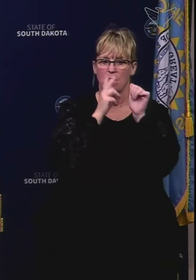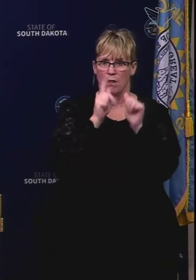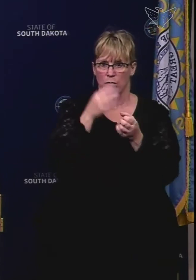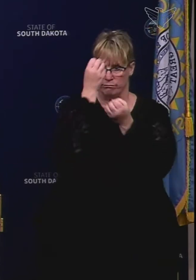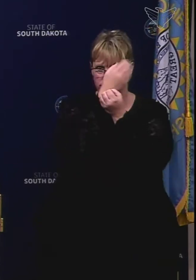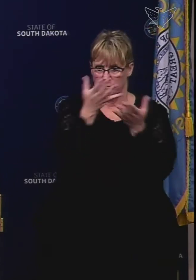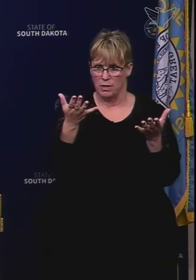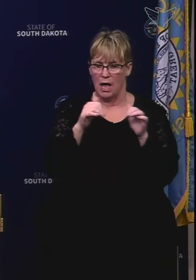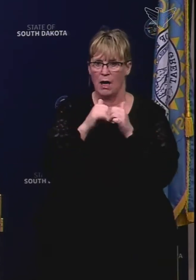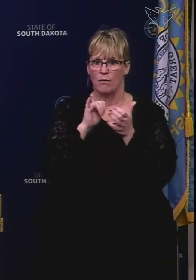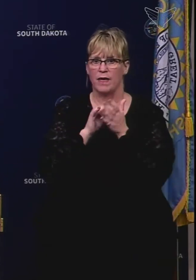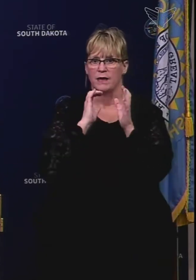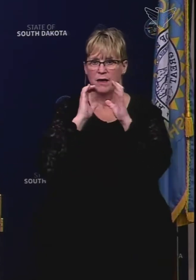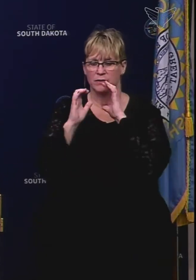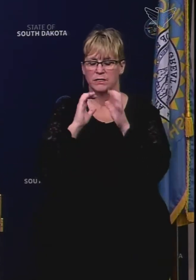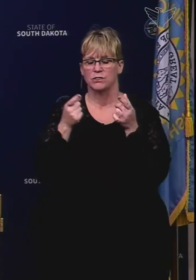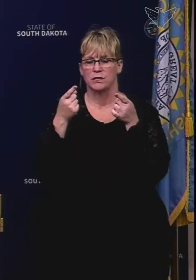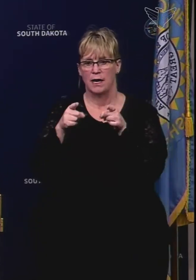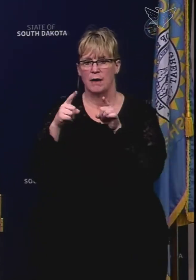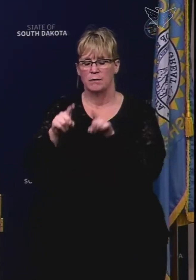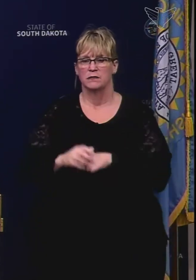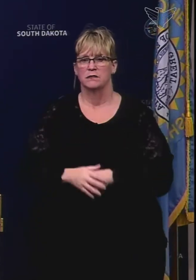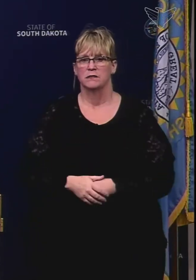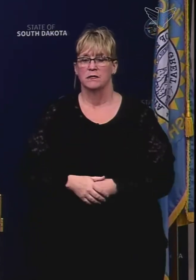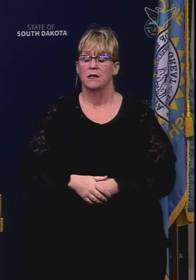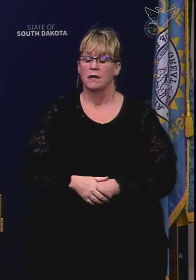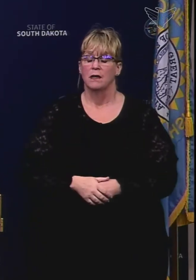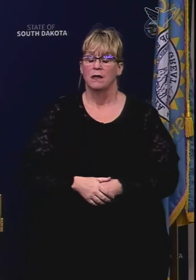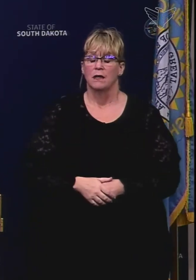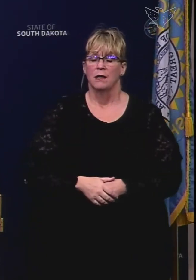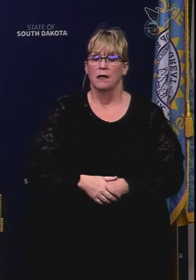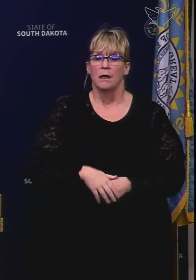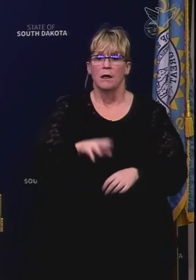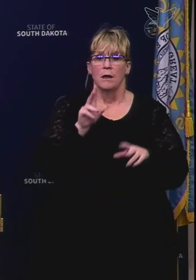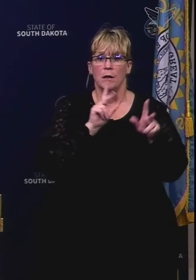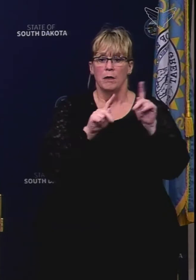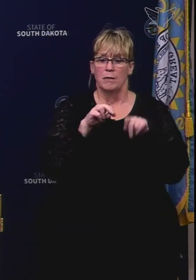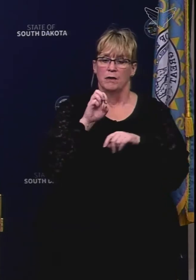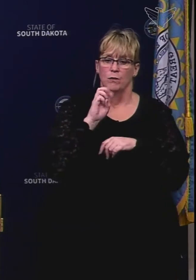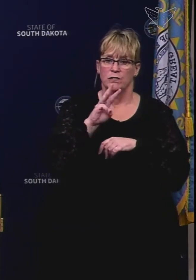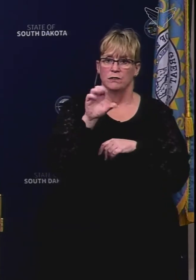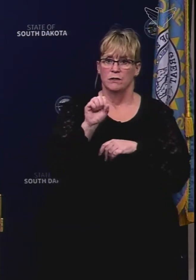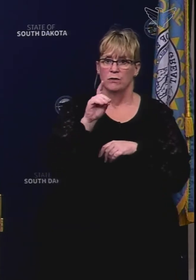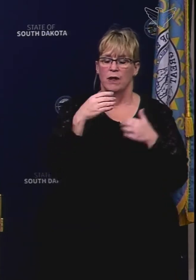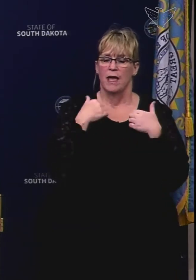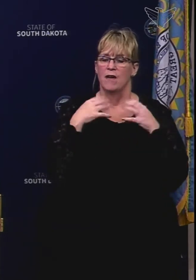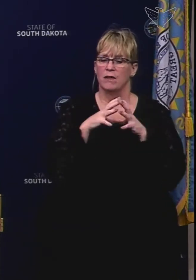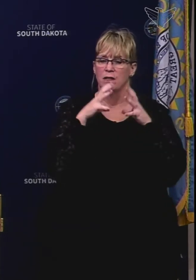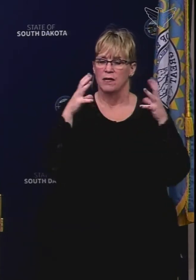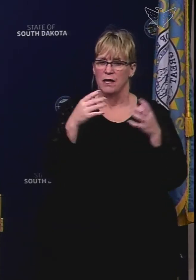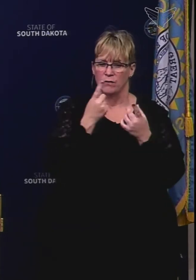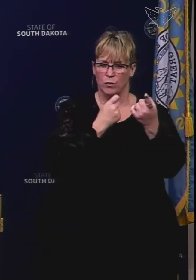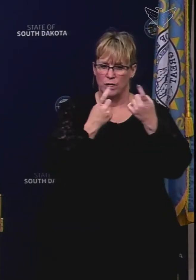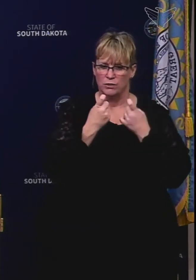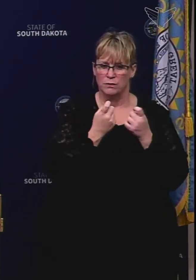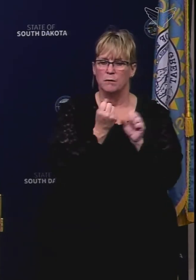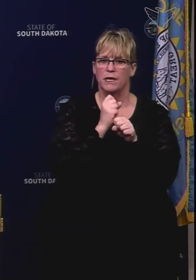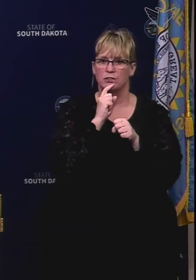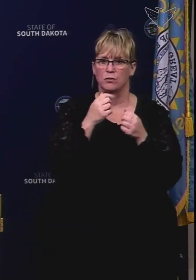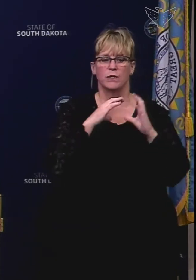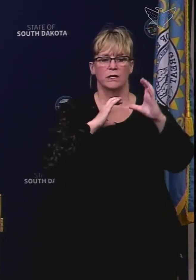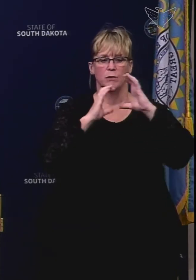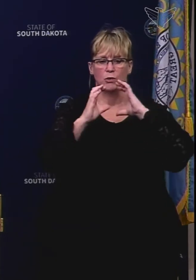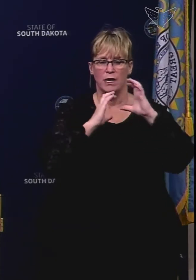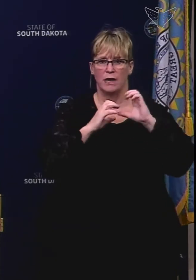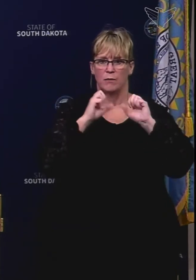with you and let you know how that conversation goes. I think they've got a lot of questions and information, and I wanted to make sure we opened the lines of